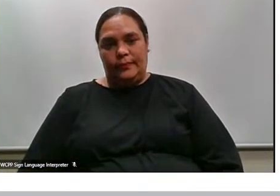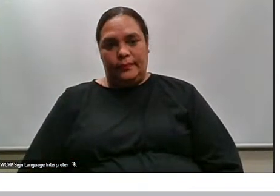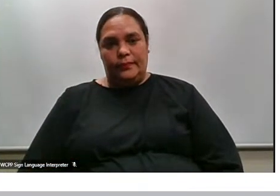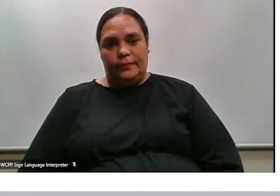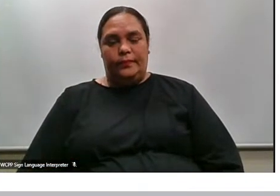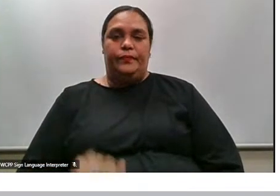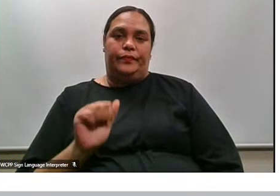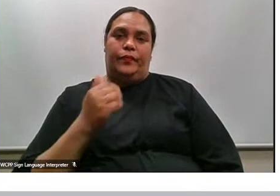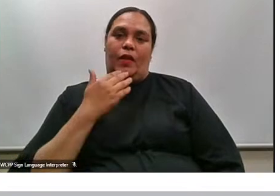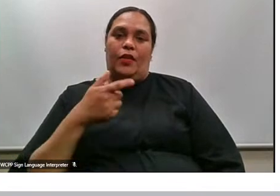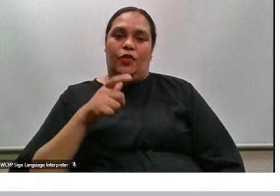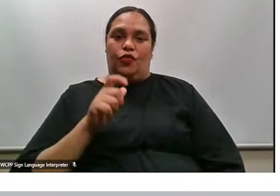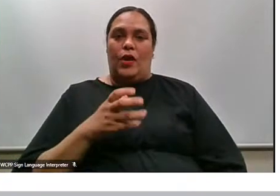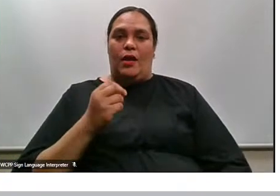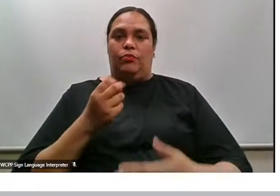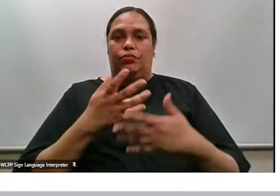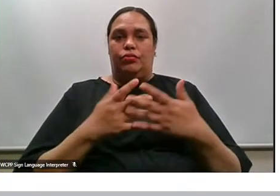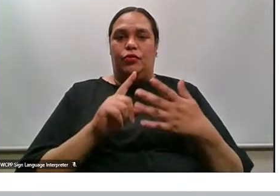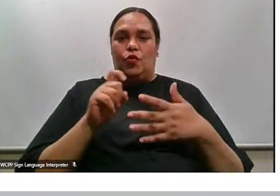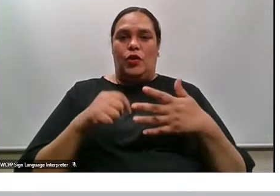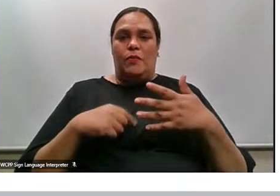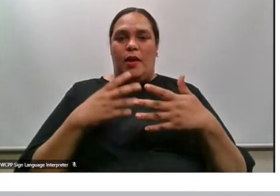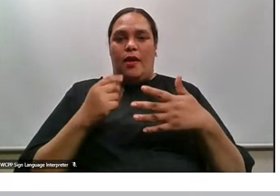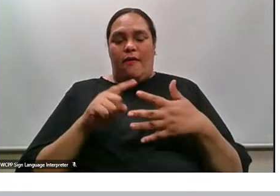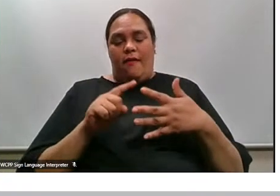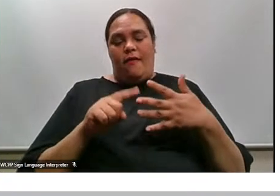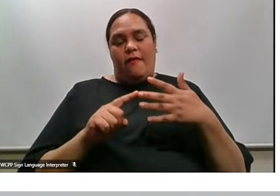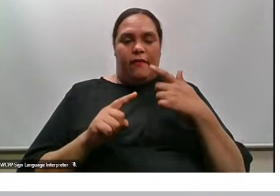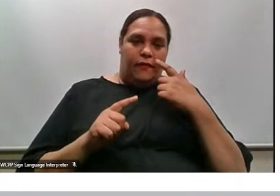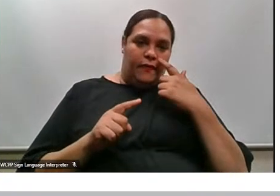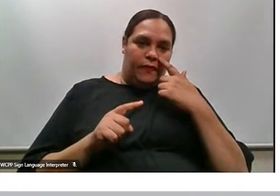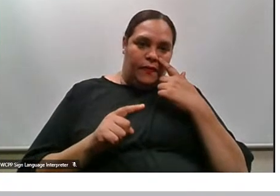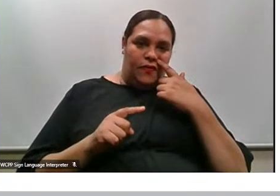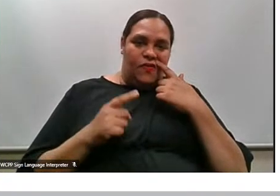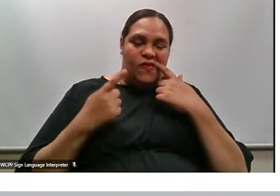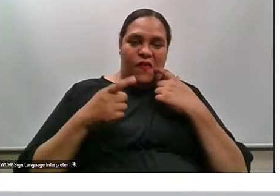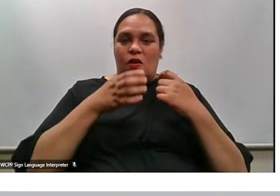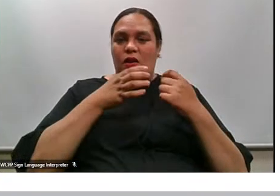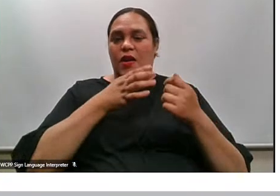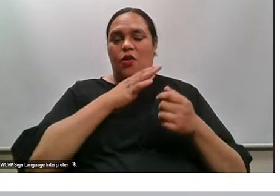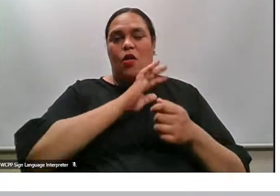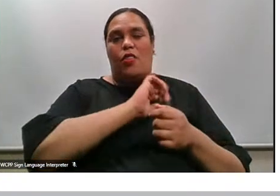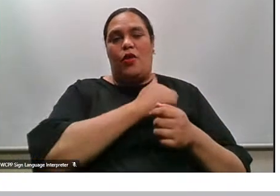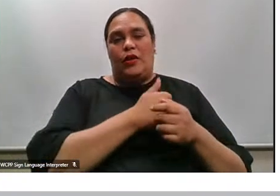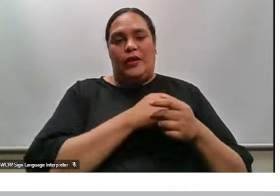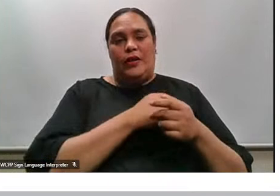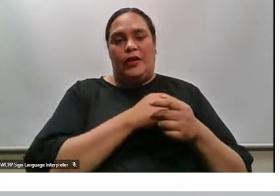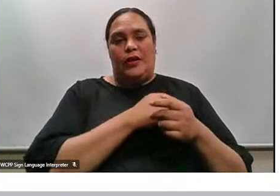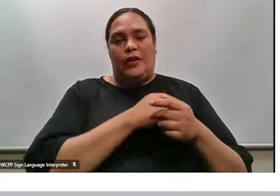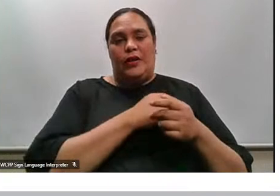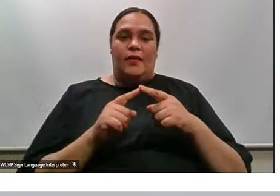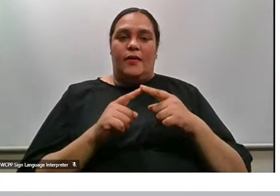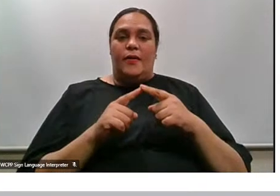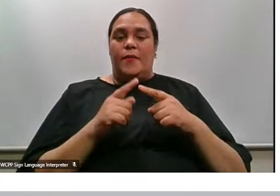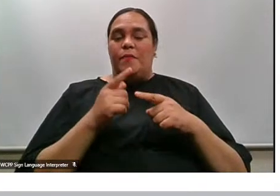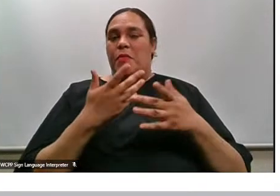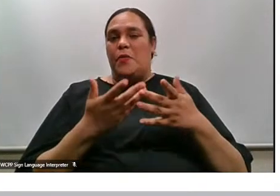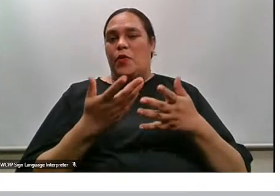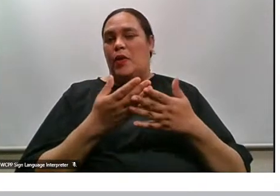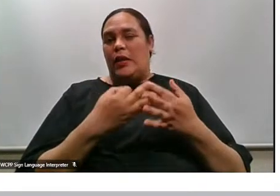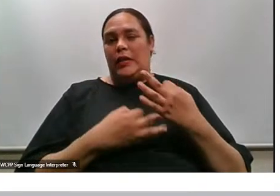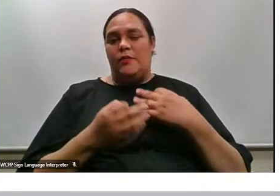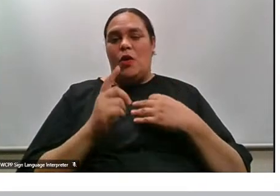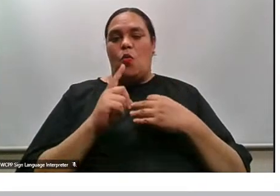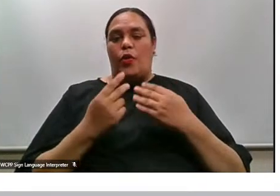Yes, thank you, Chair. There are a number of questions that I have for the Liquor Authority. Perhaps if you could just tell us what is